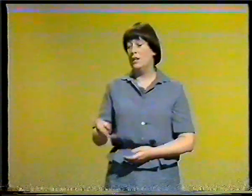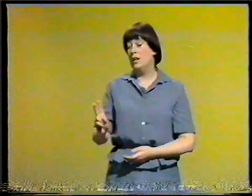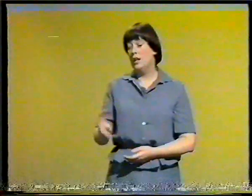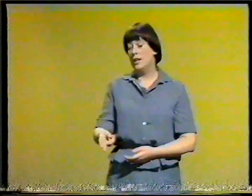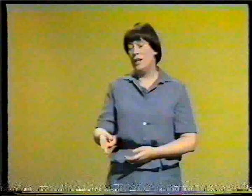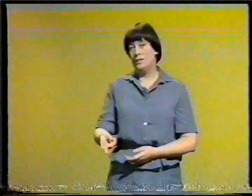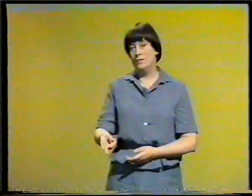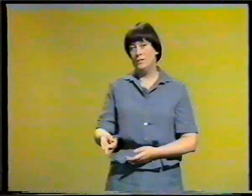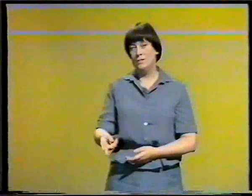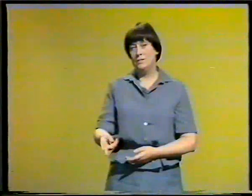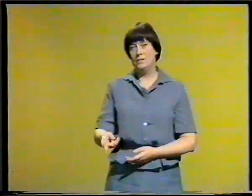Again,